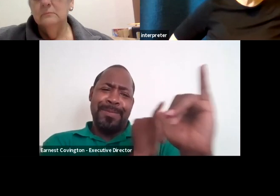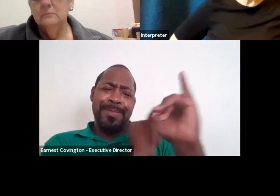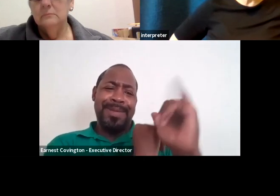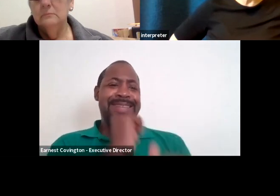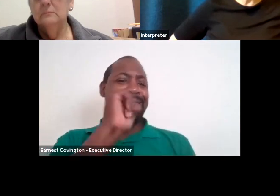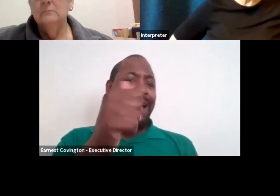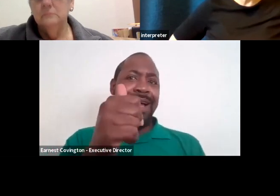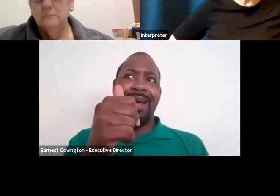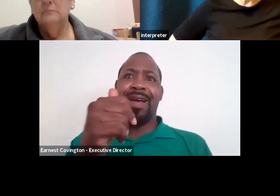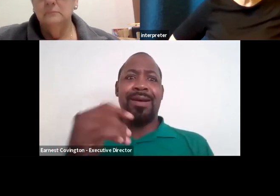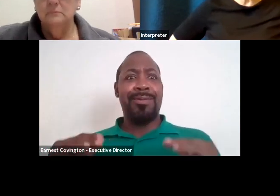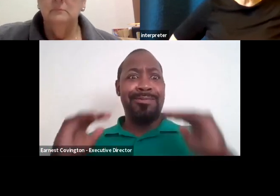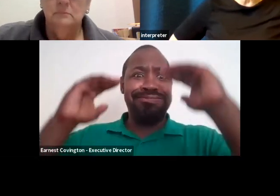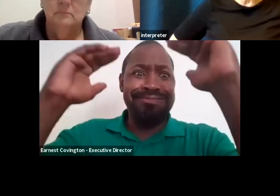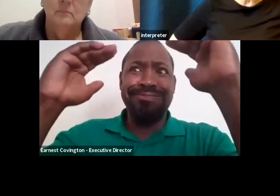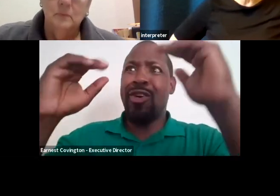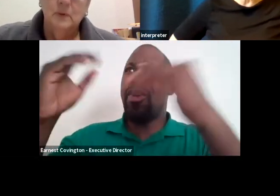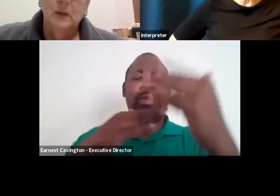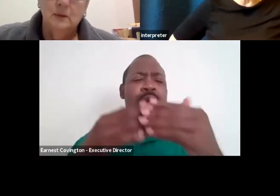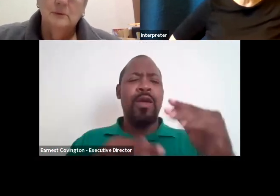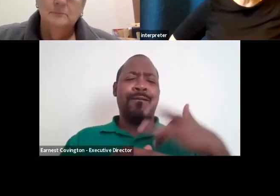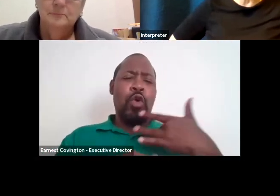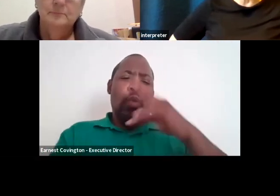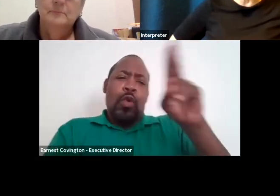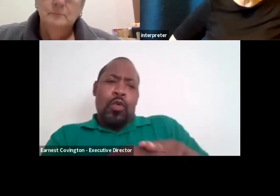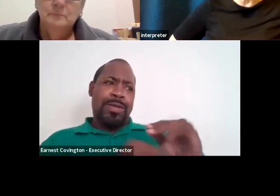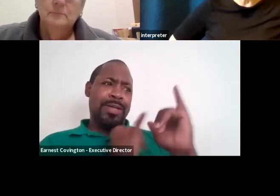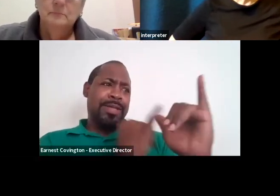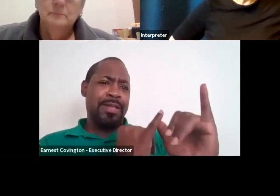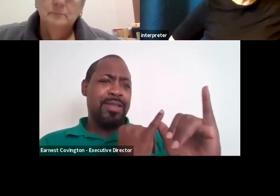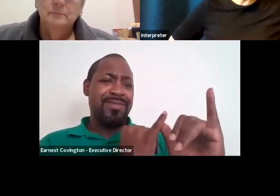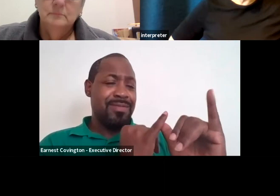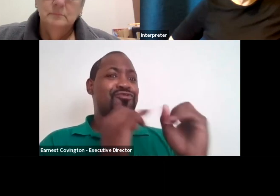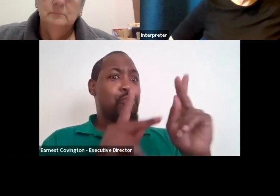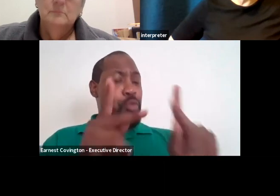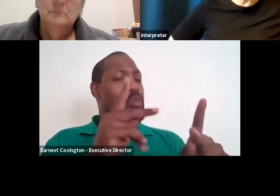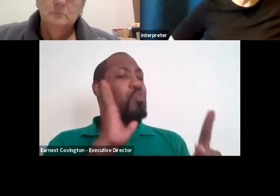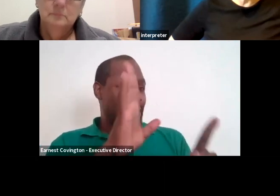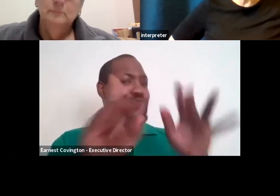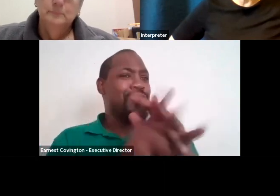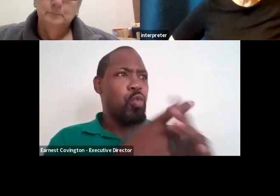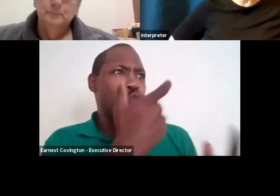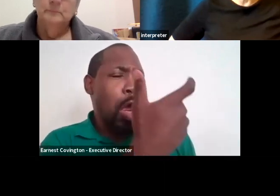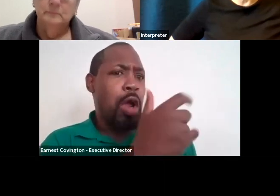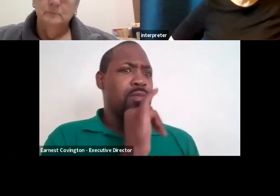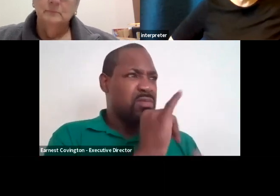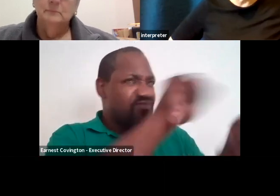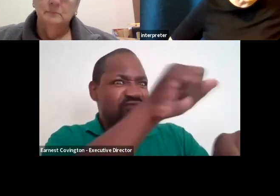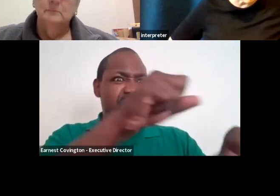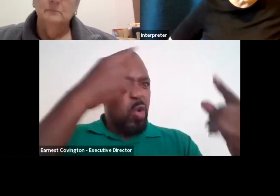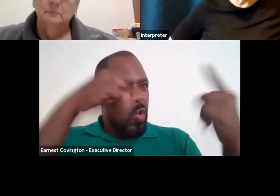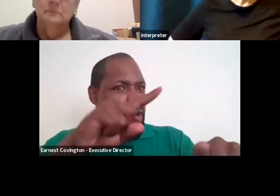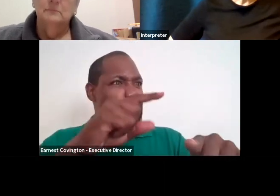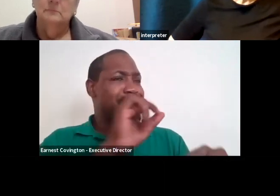and if you have some real experience, they could see that person had a similar struggle to them and they made it maybe, or they got the